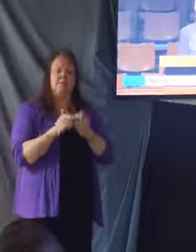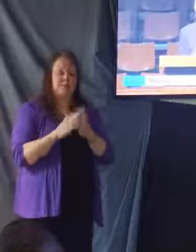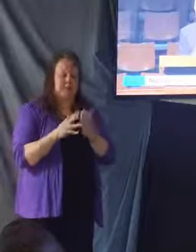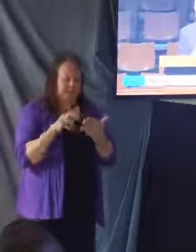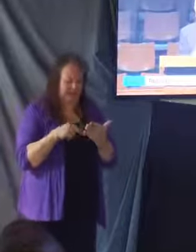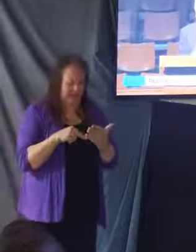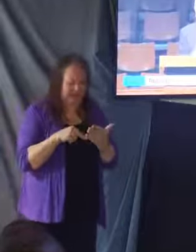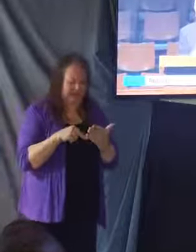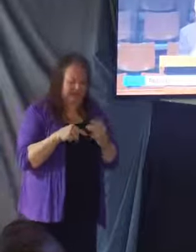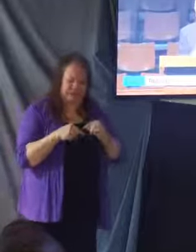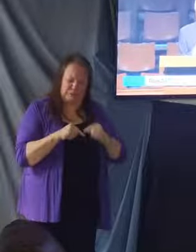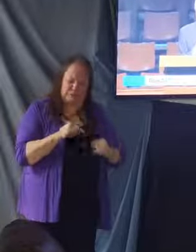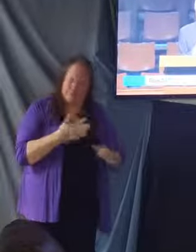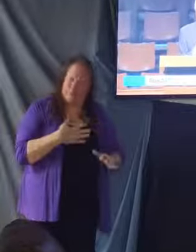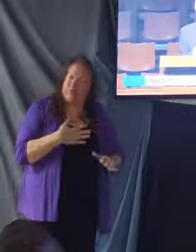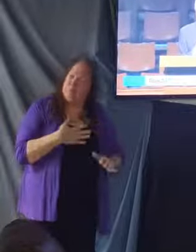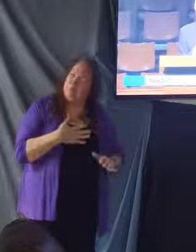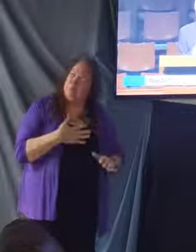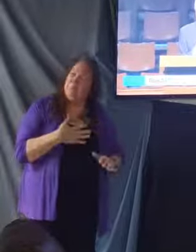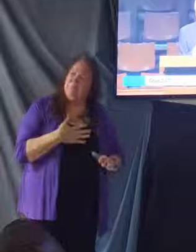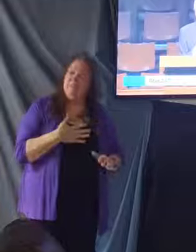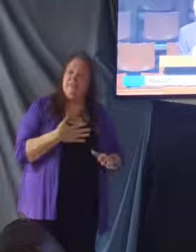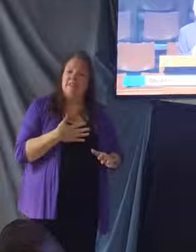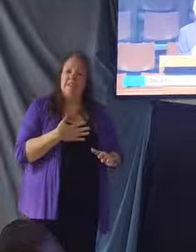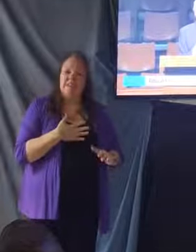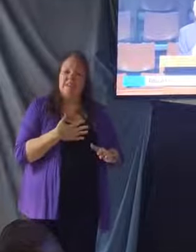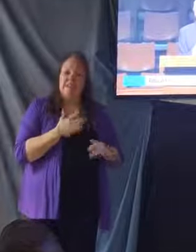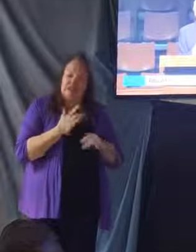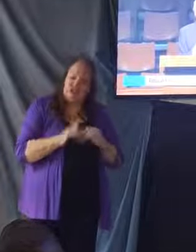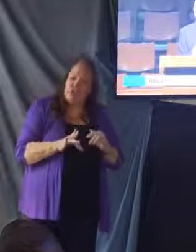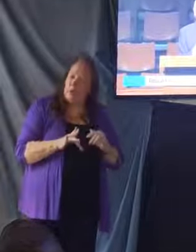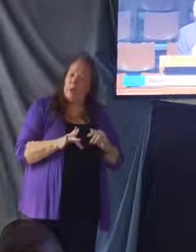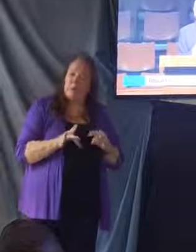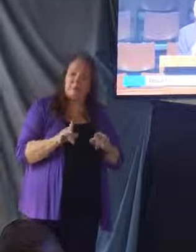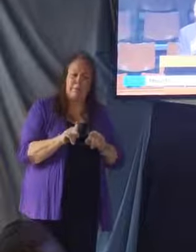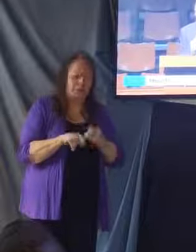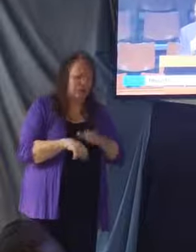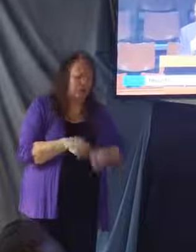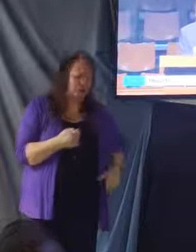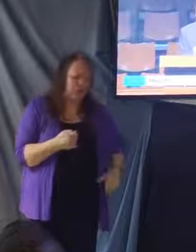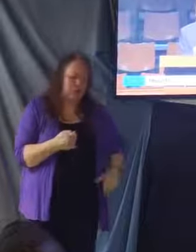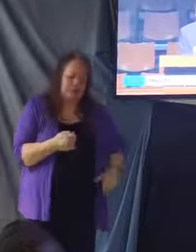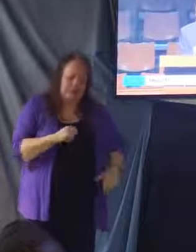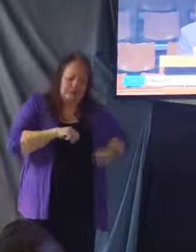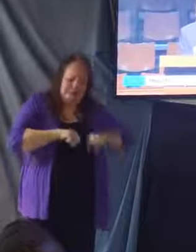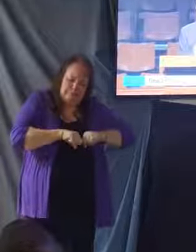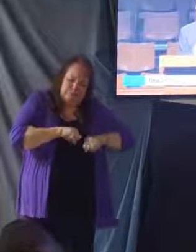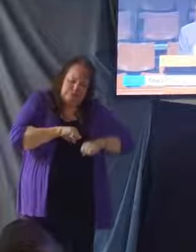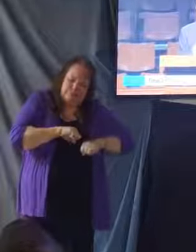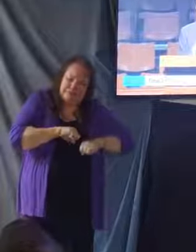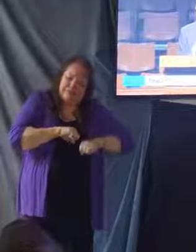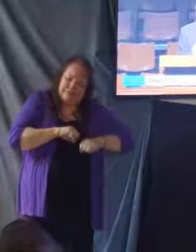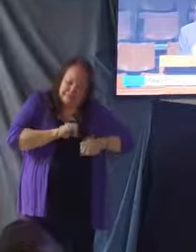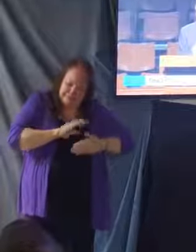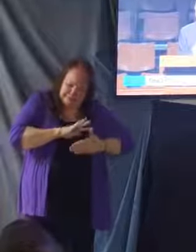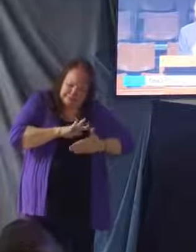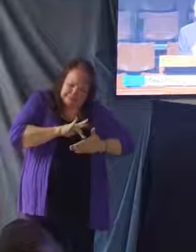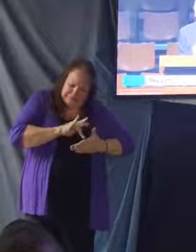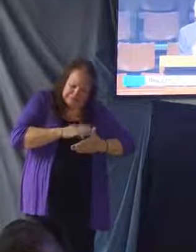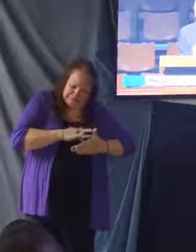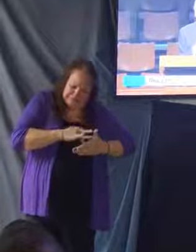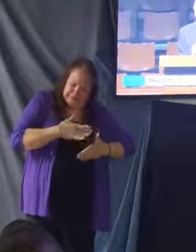It's a cutting Word. It's sharper than any two-edged sword, and it pierces even to the innermost